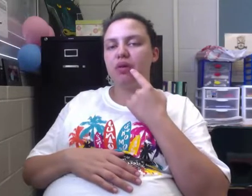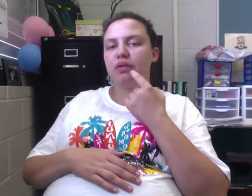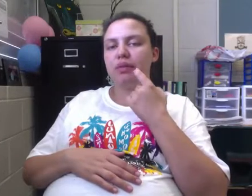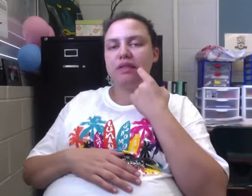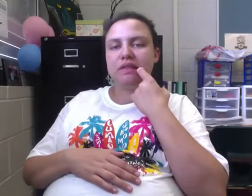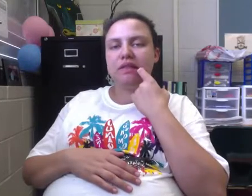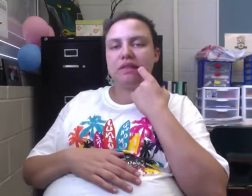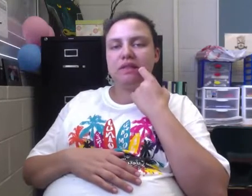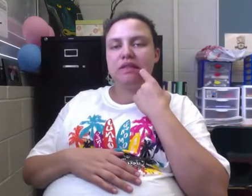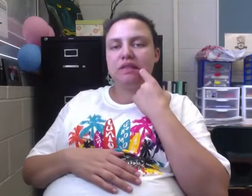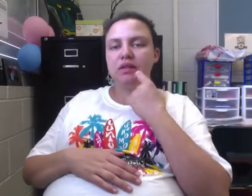morpheme.